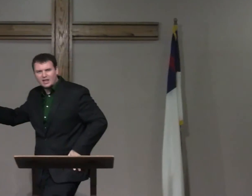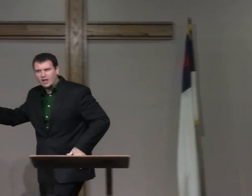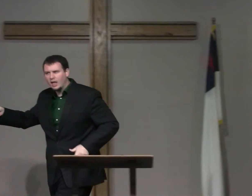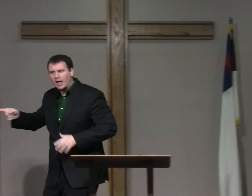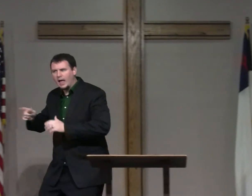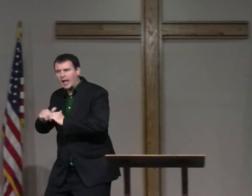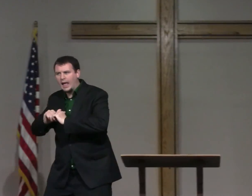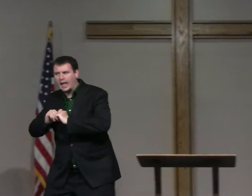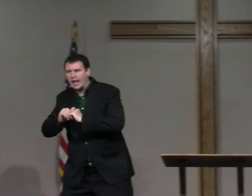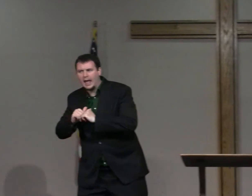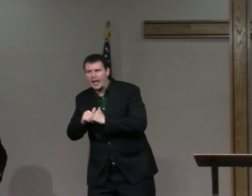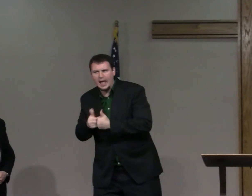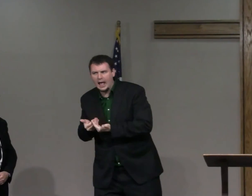Then this guy,